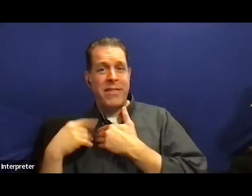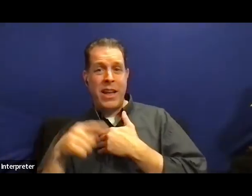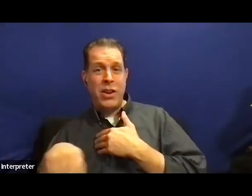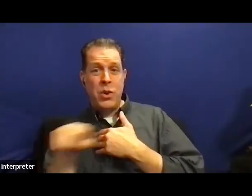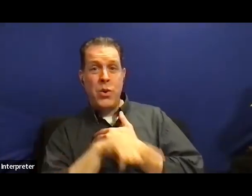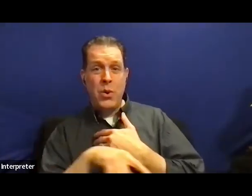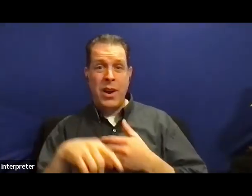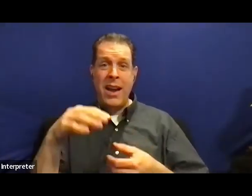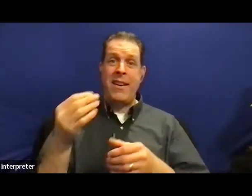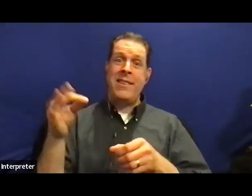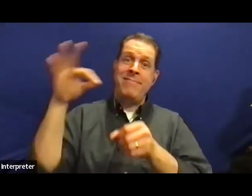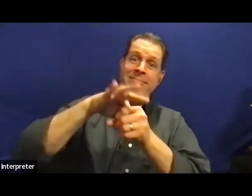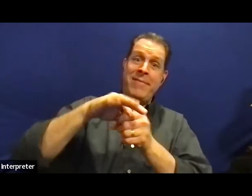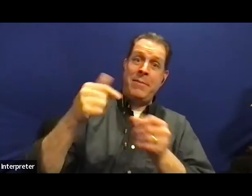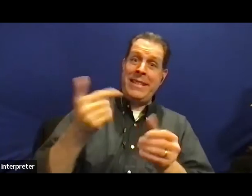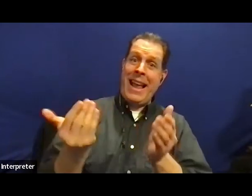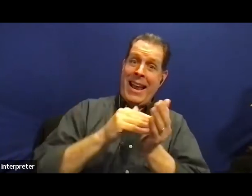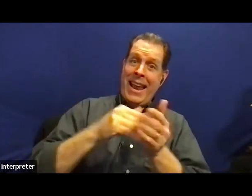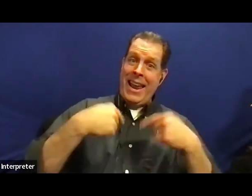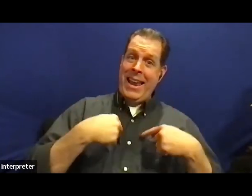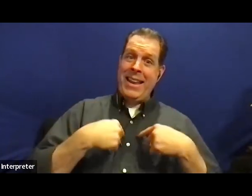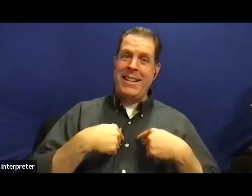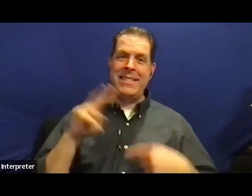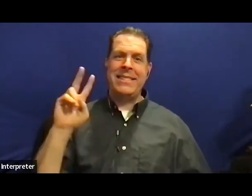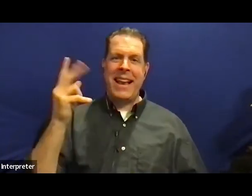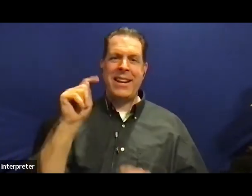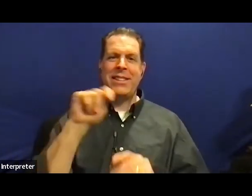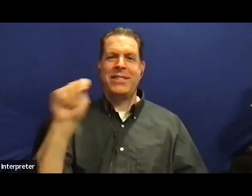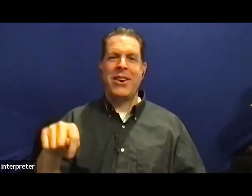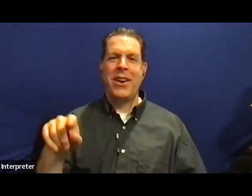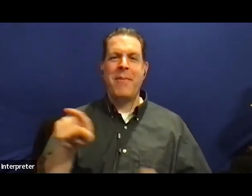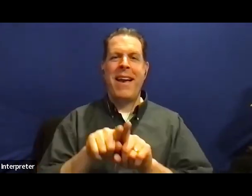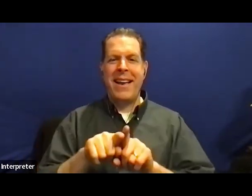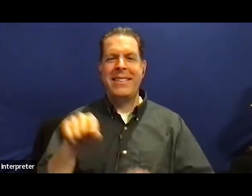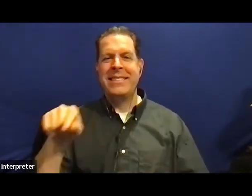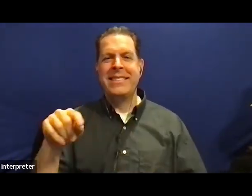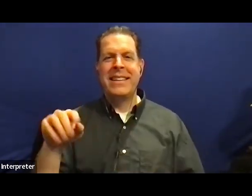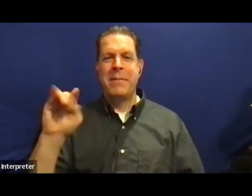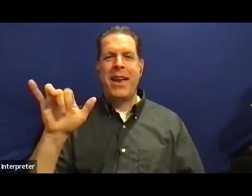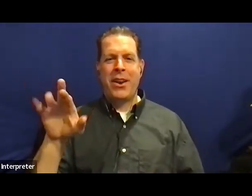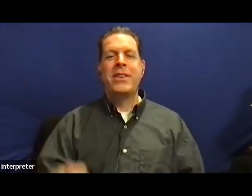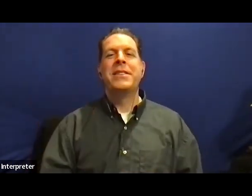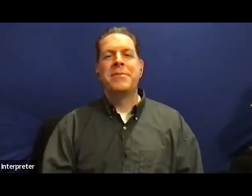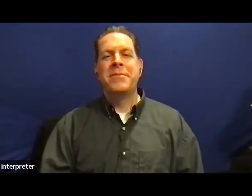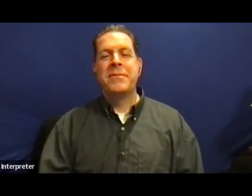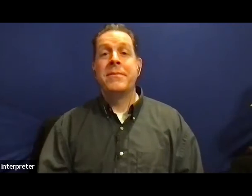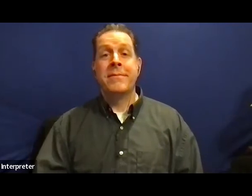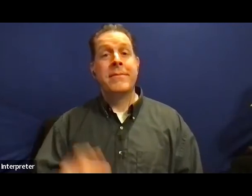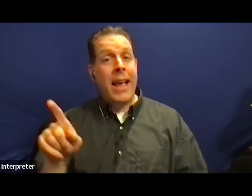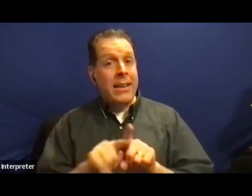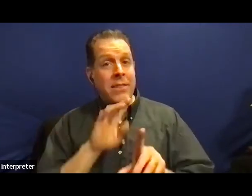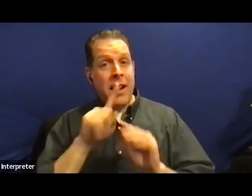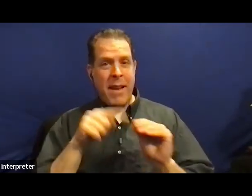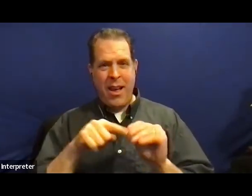entrusted by re-electing me to a 2nd term as your mayor. As I've alluded to, this year's theme